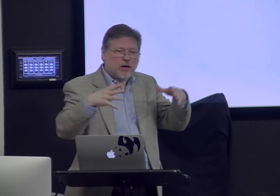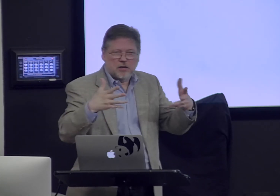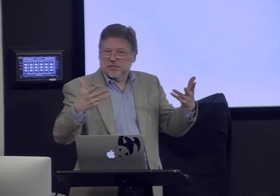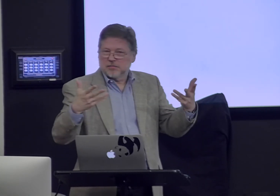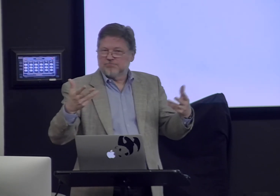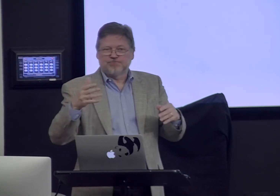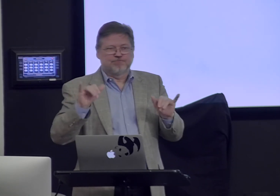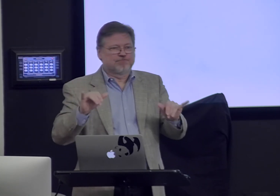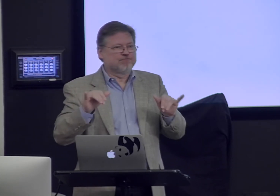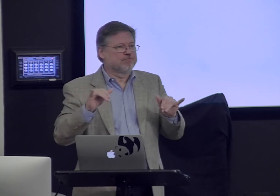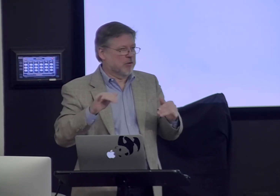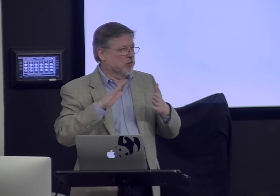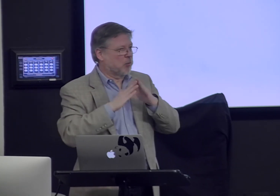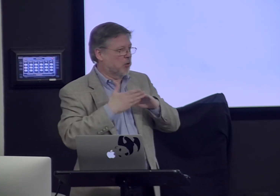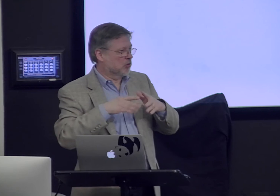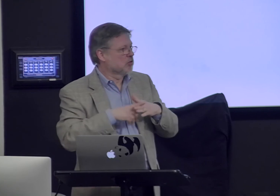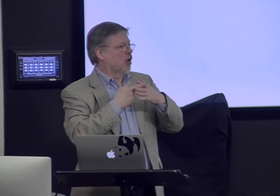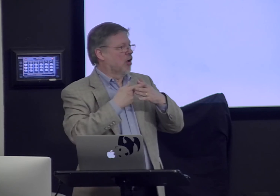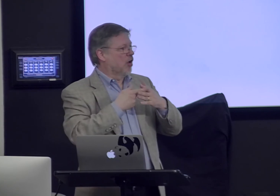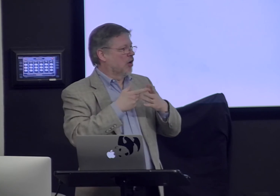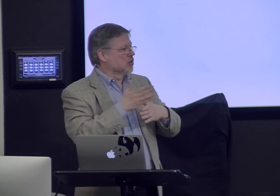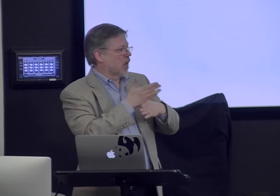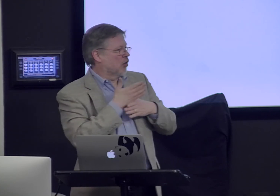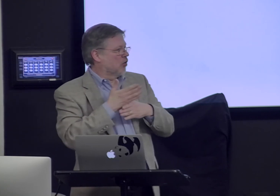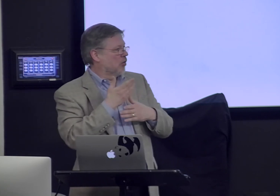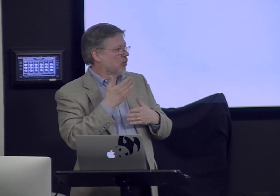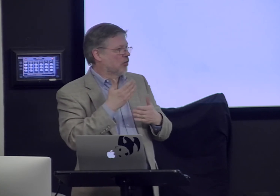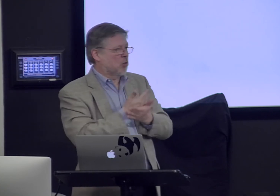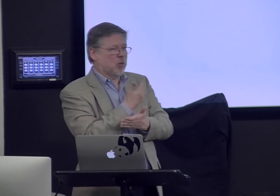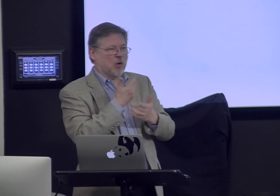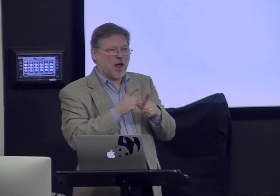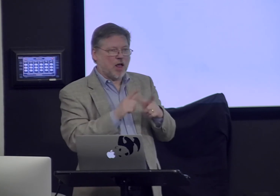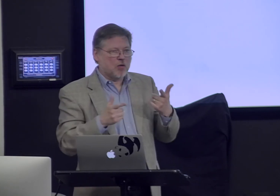discourse is very important in early sign languages, or the